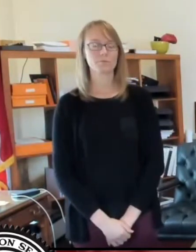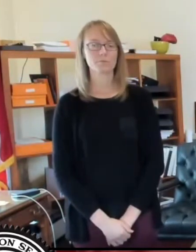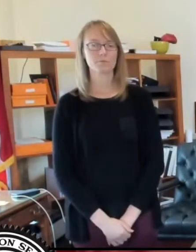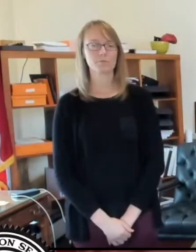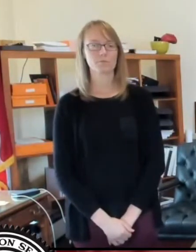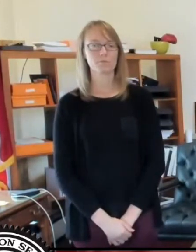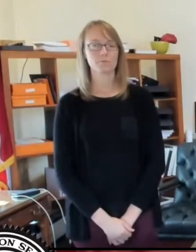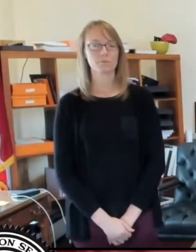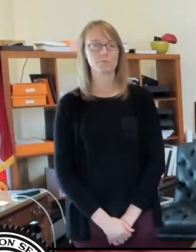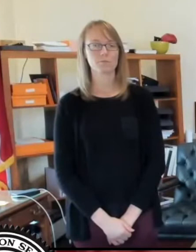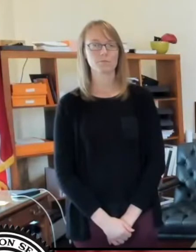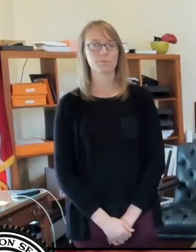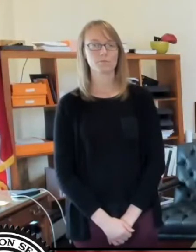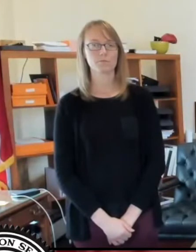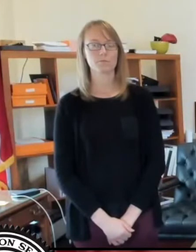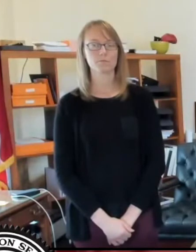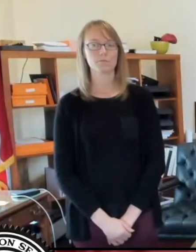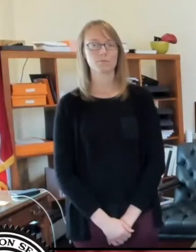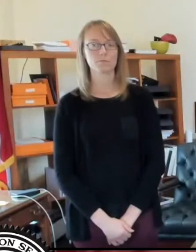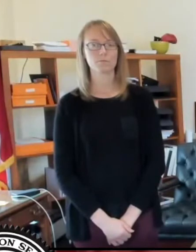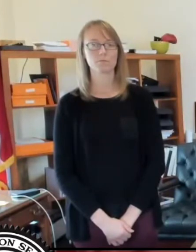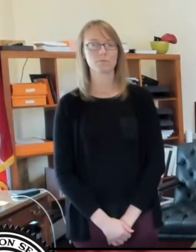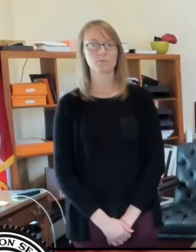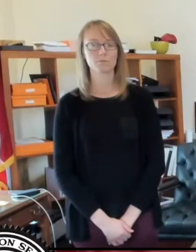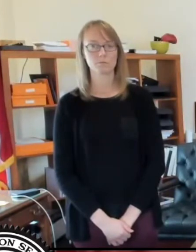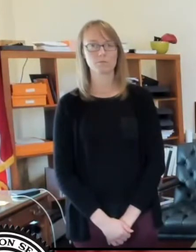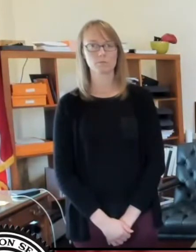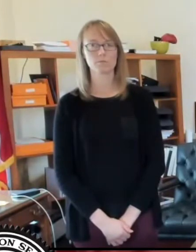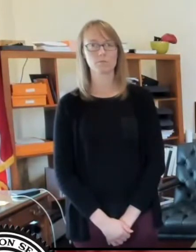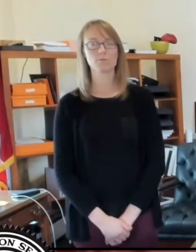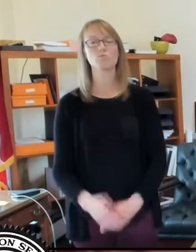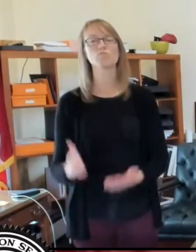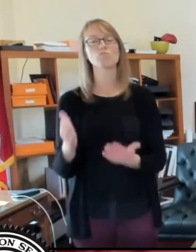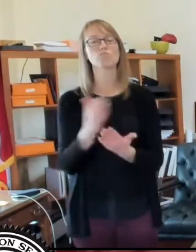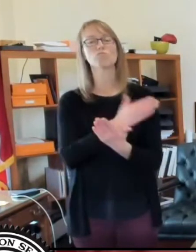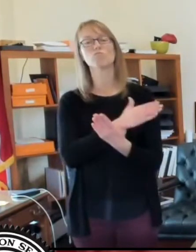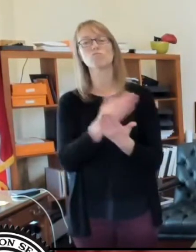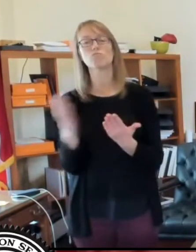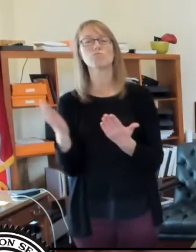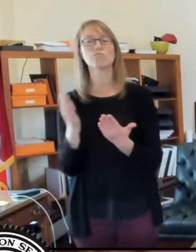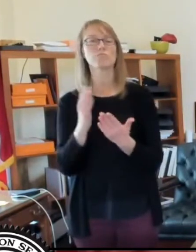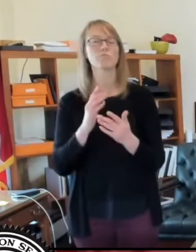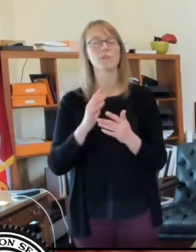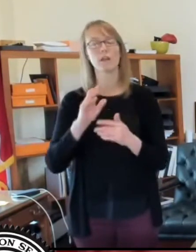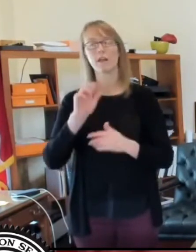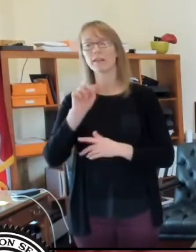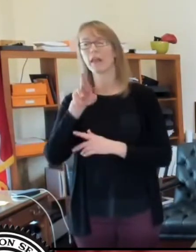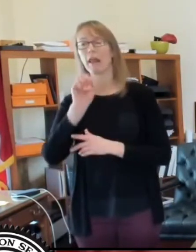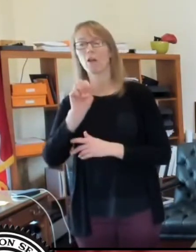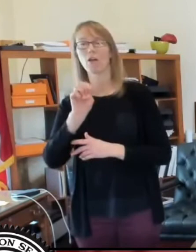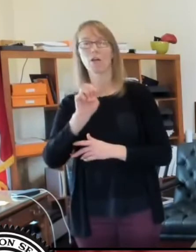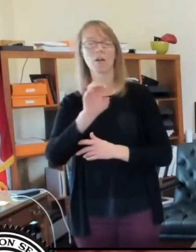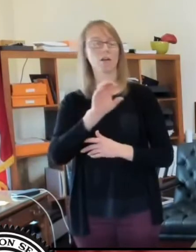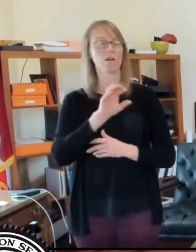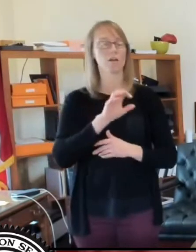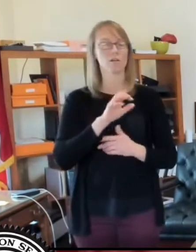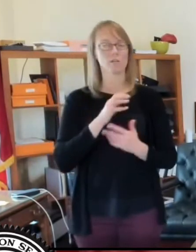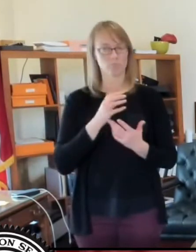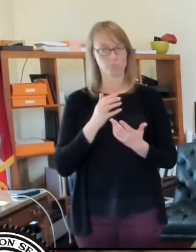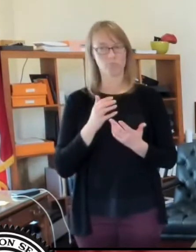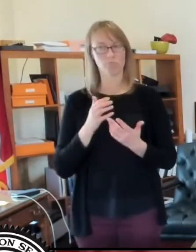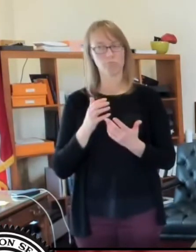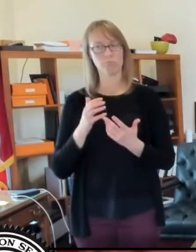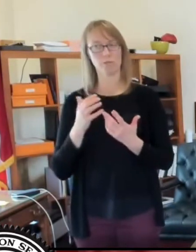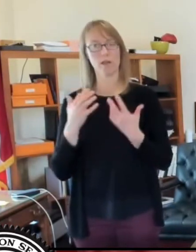of care through and our human services department always maintain a list of people